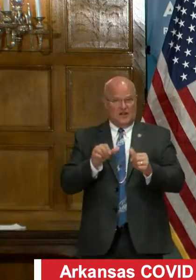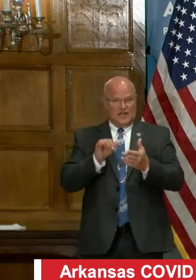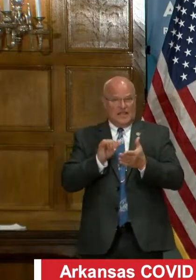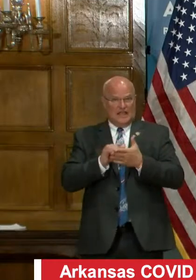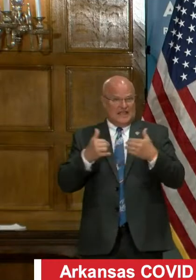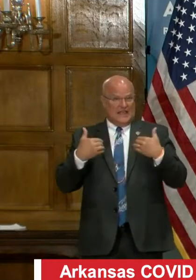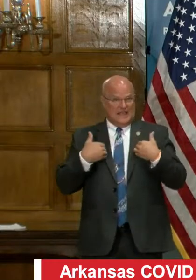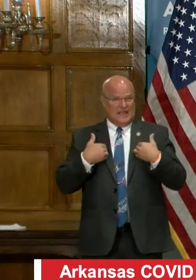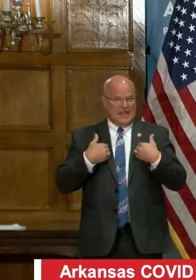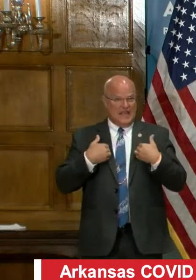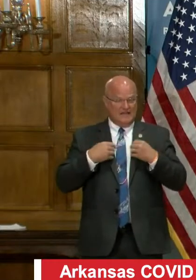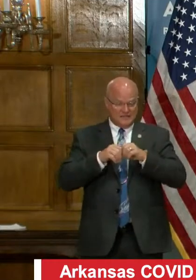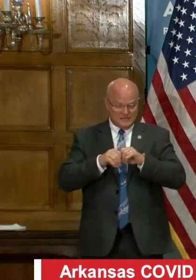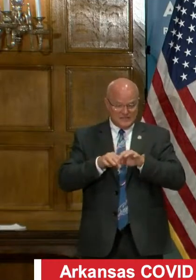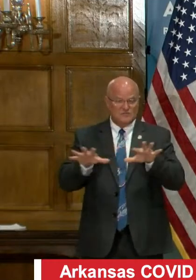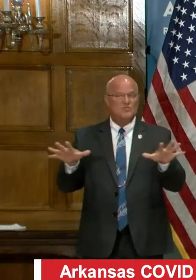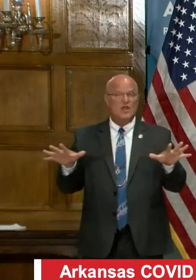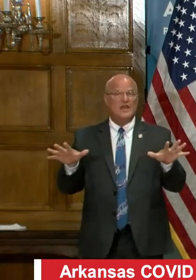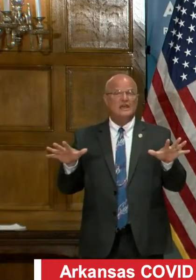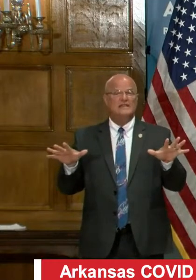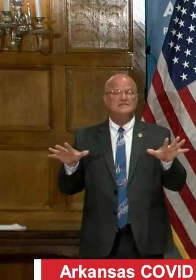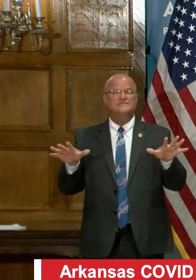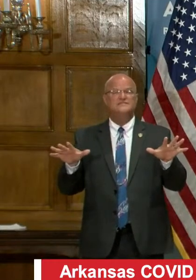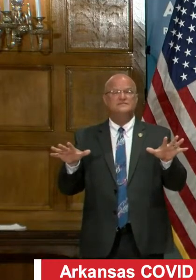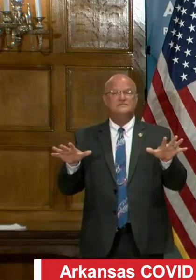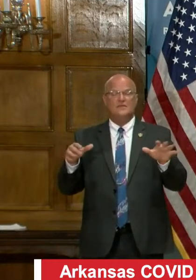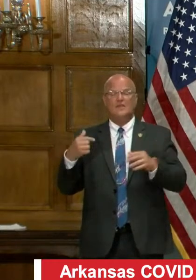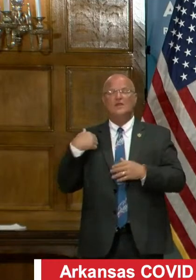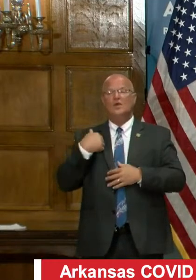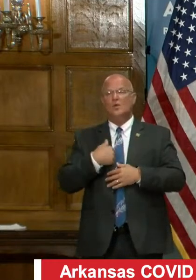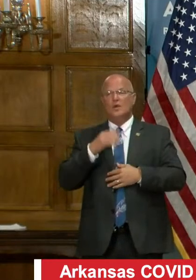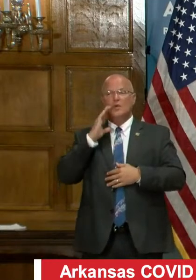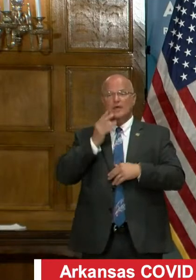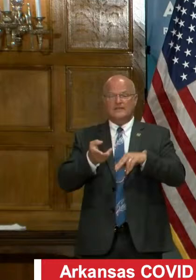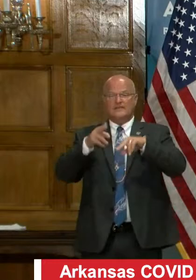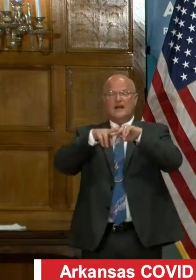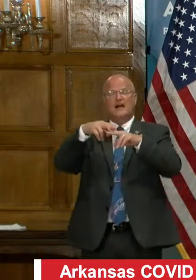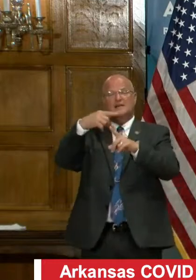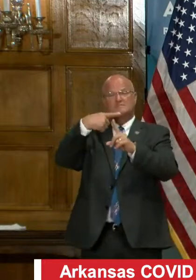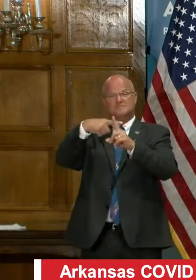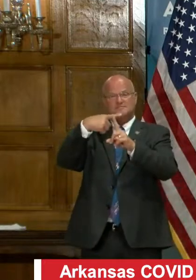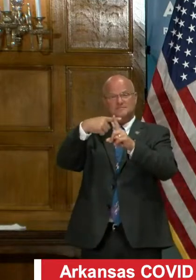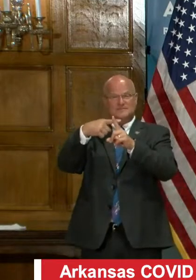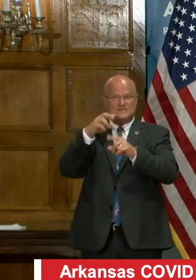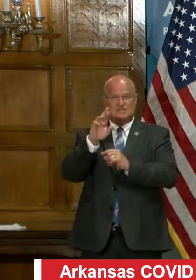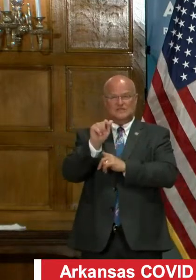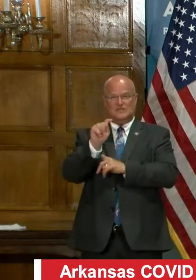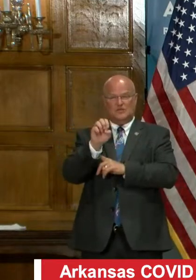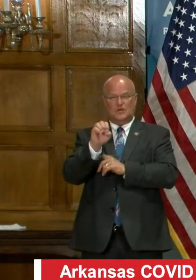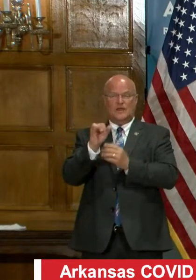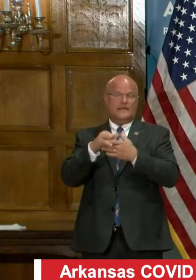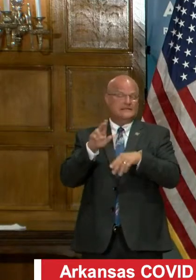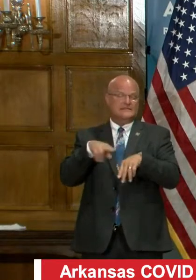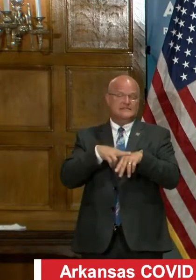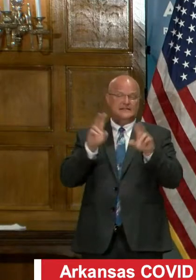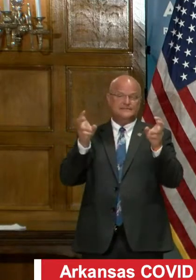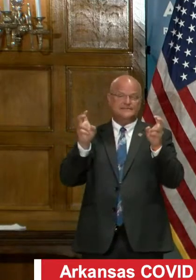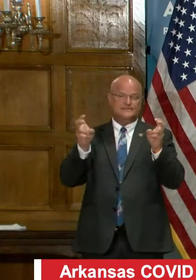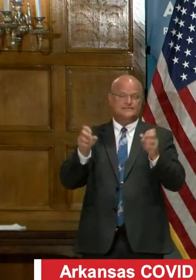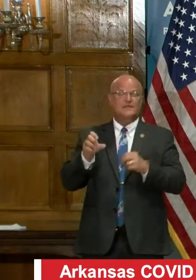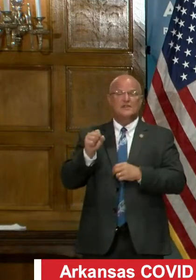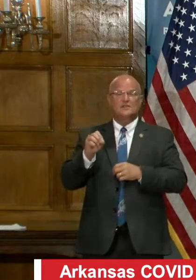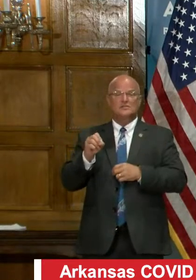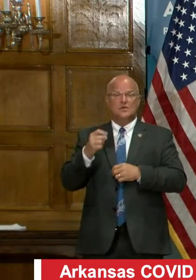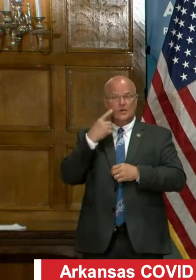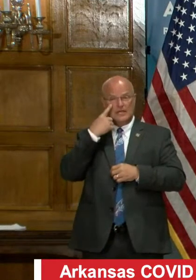that have a spread and we're going to have a higher positivity rate. That's just the nature of it.